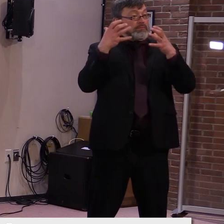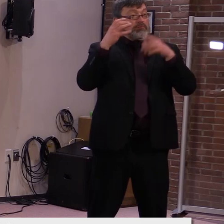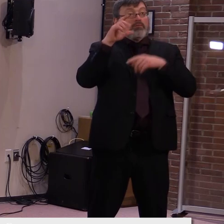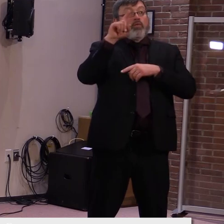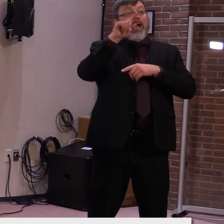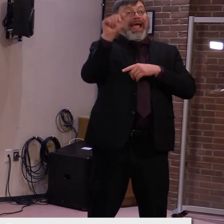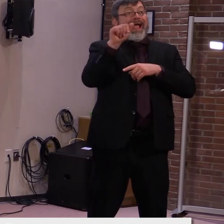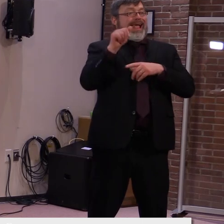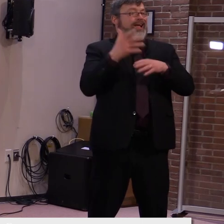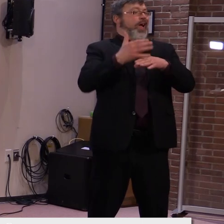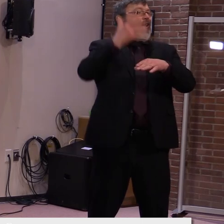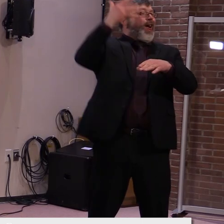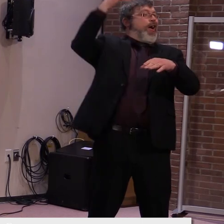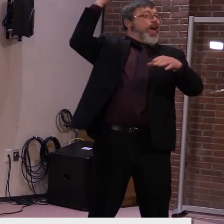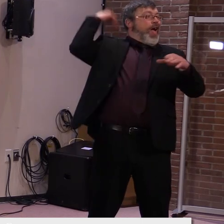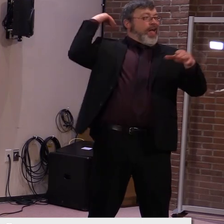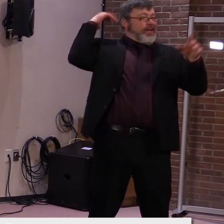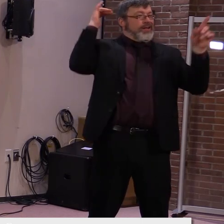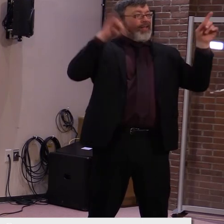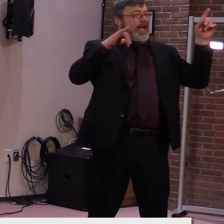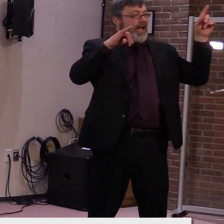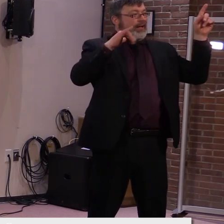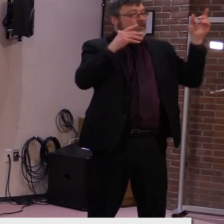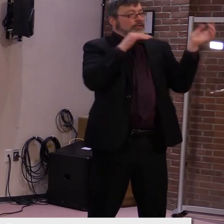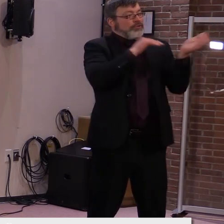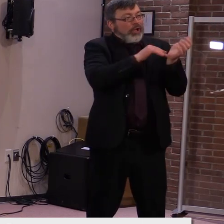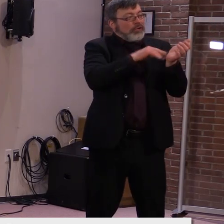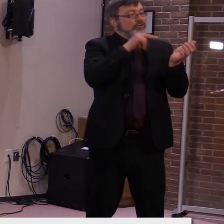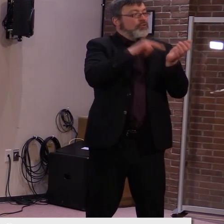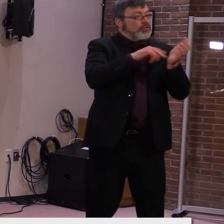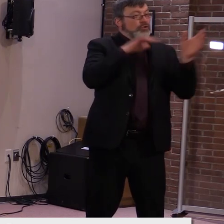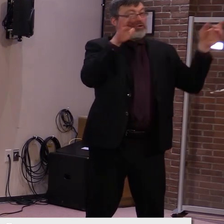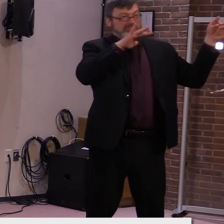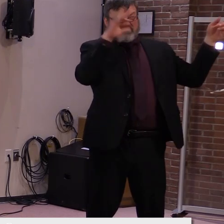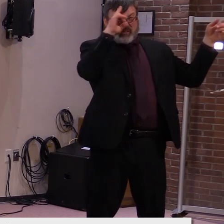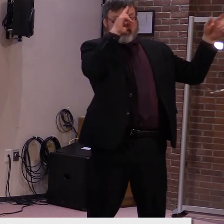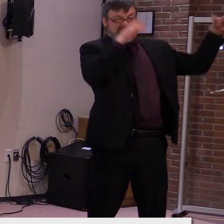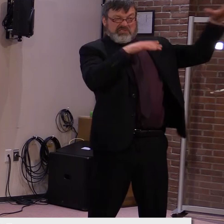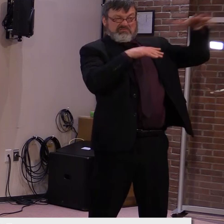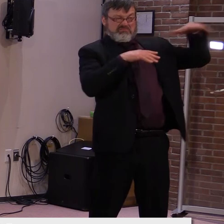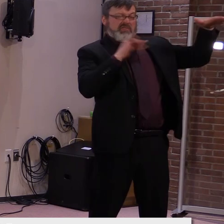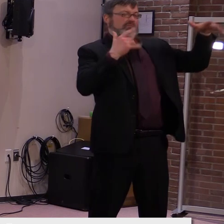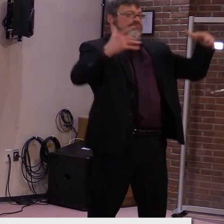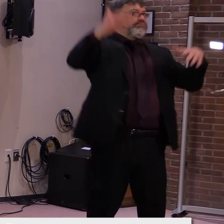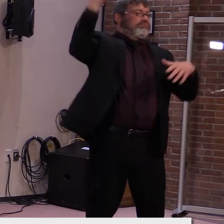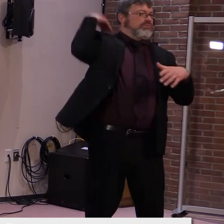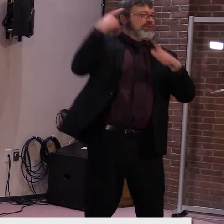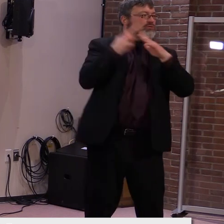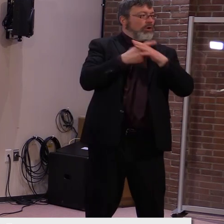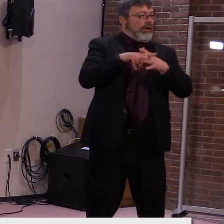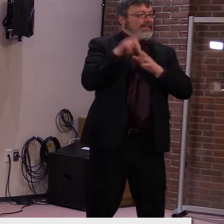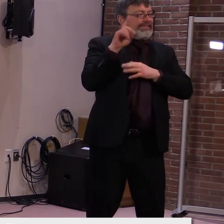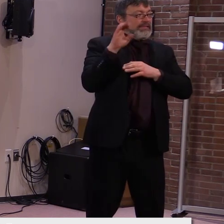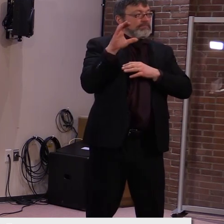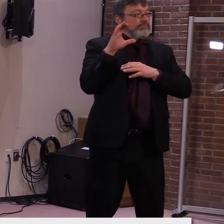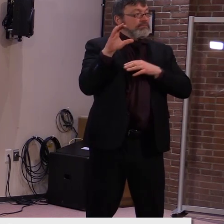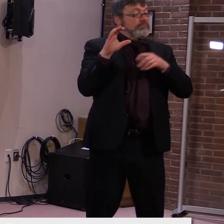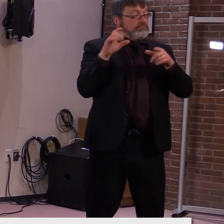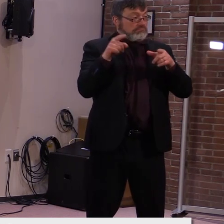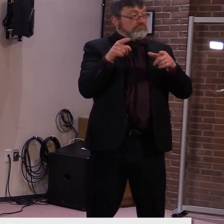first responders, including police, fire, EMS, and staff who work in state correctional facilities that house detainees